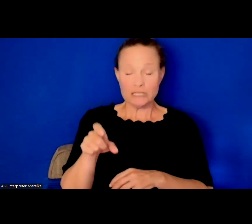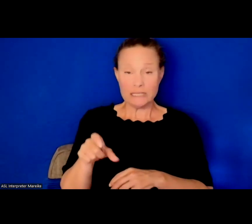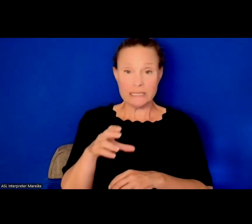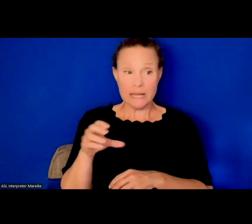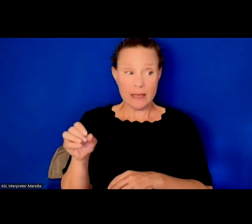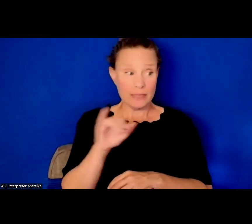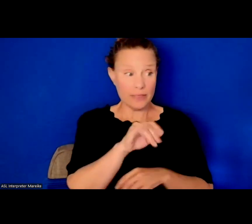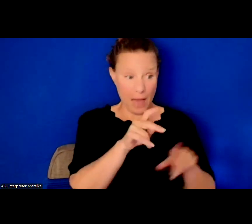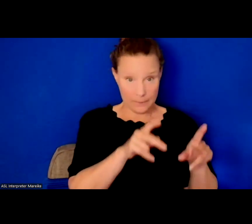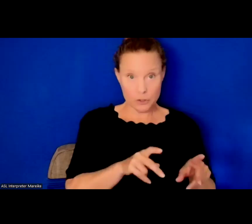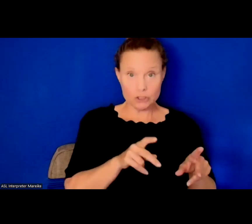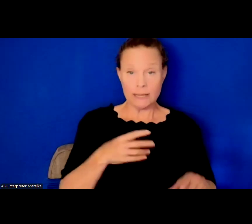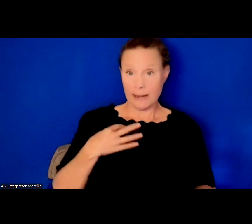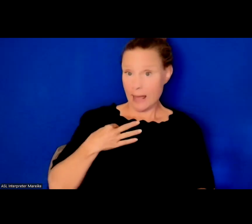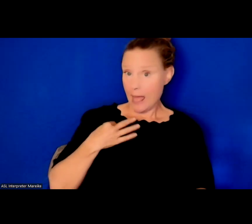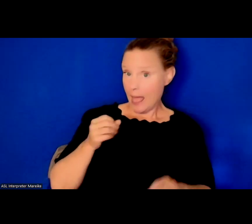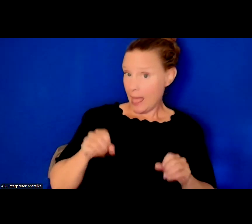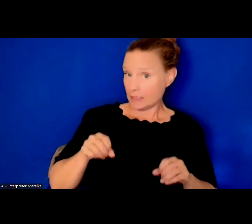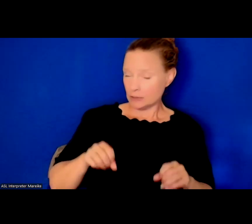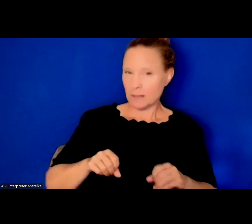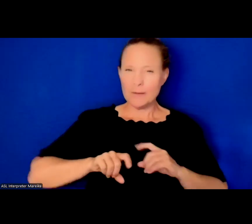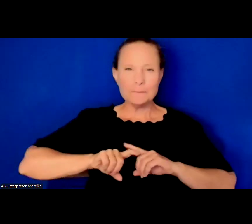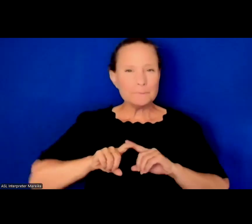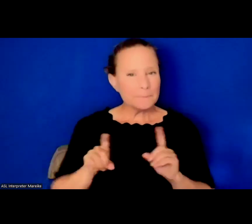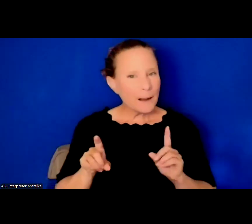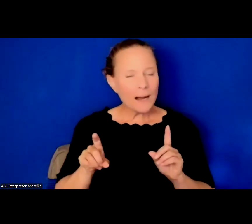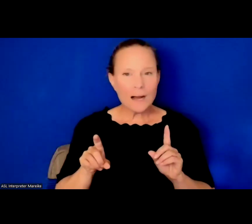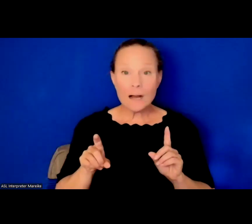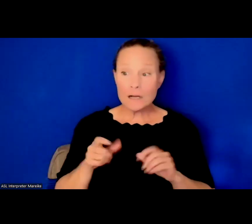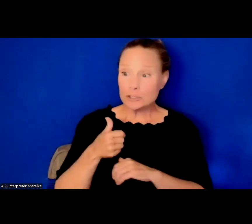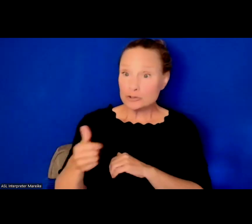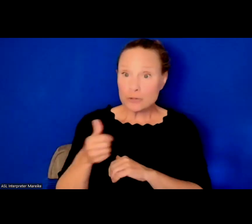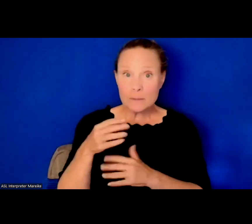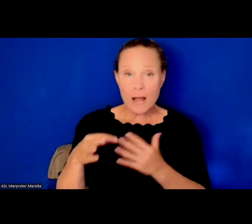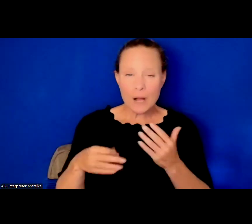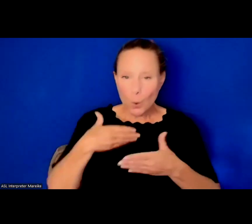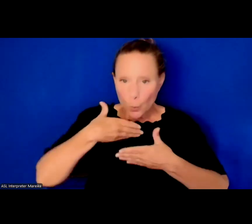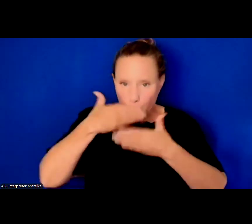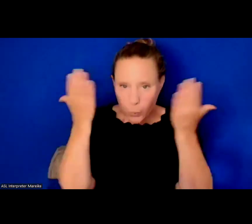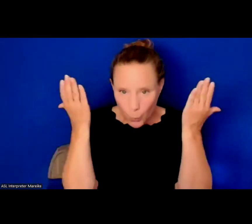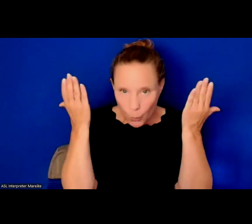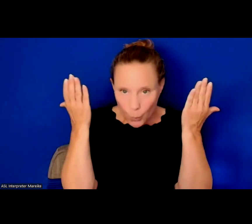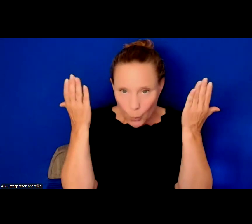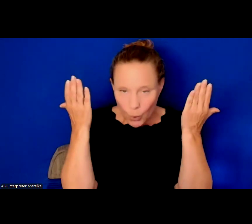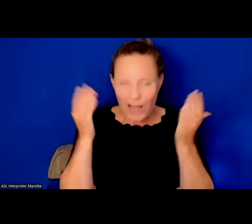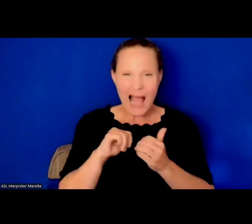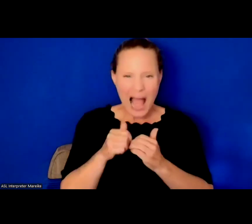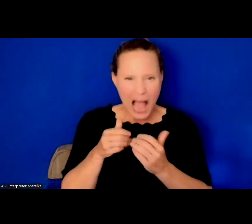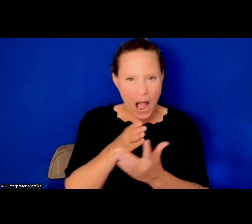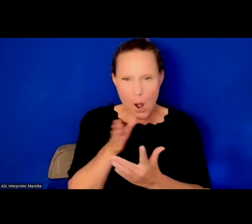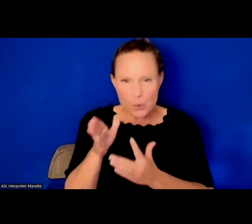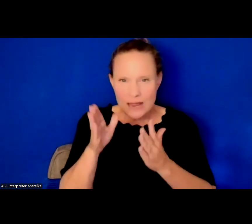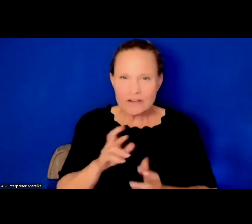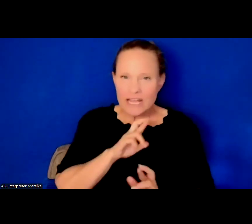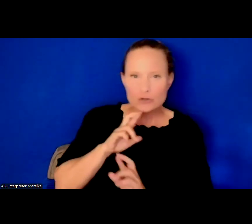is eligible, yet there are no transportation options in the area, how does the navigator report that